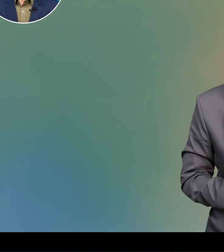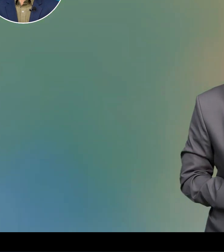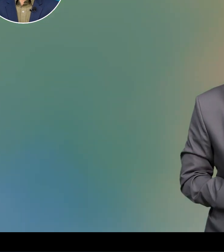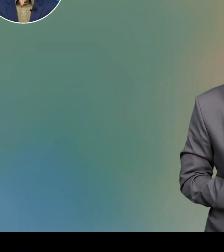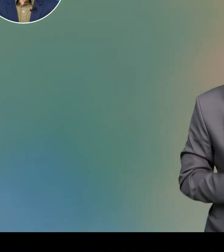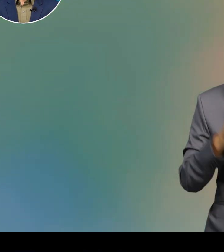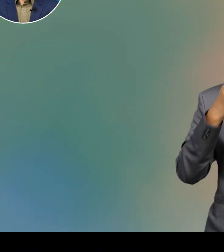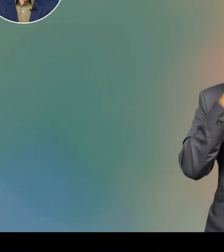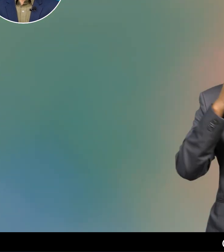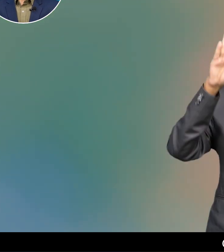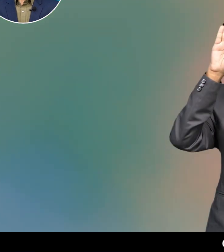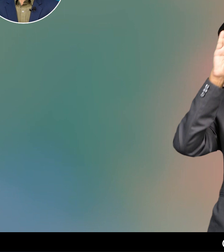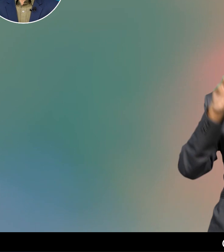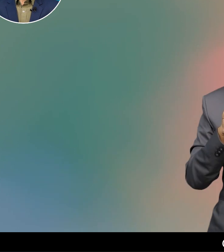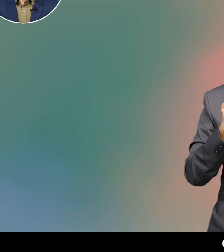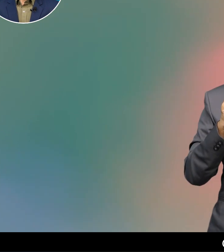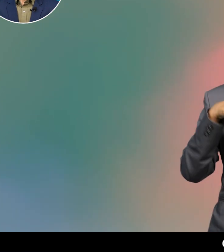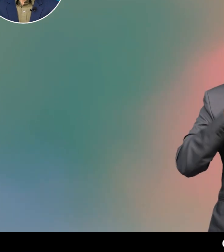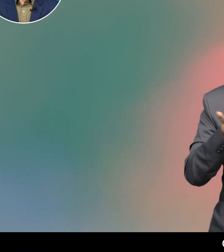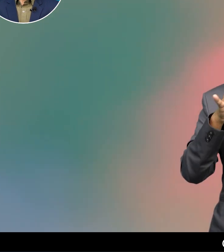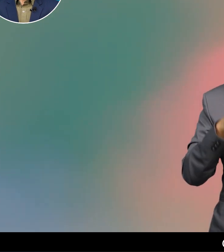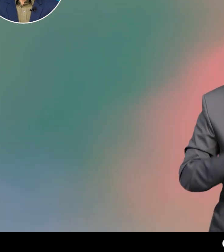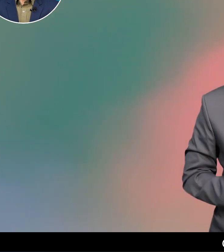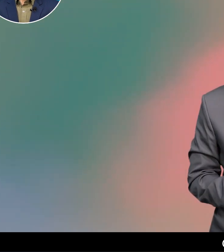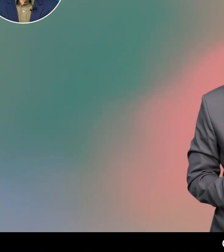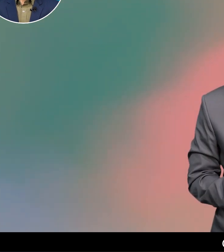or princes as in Europe.